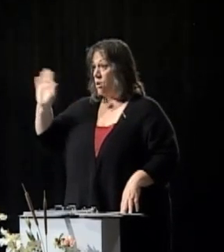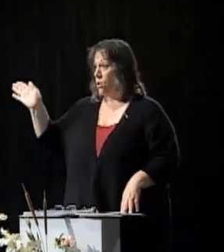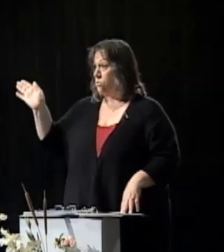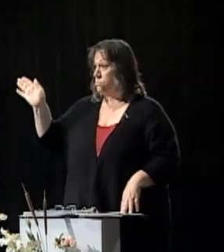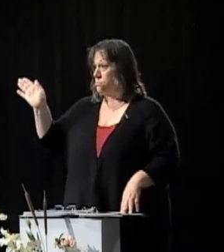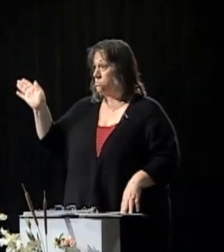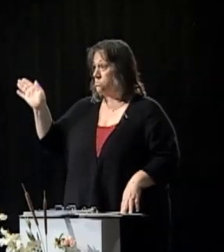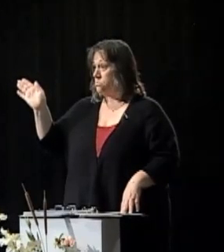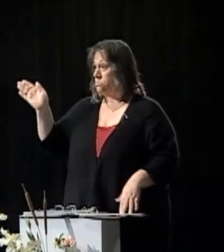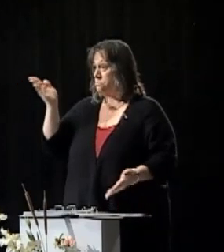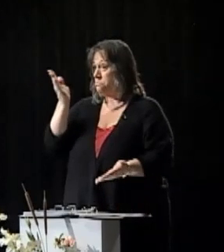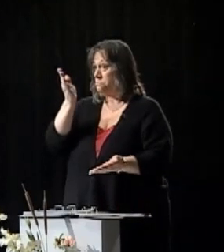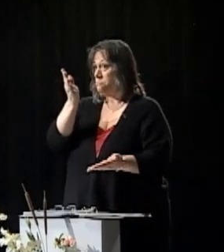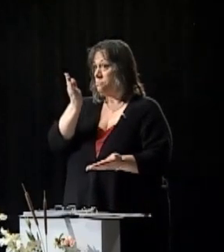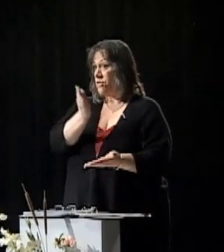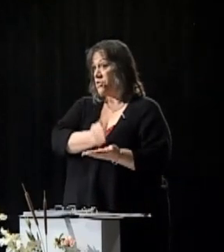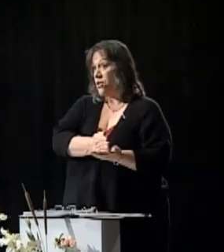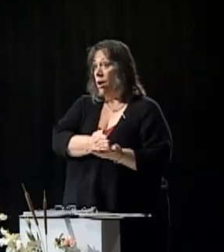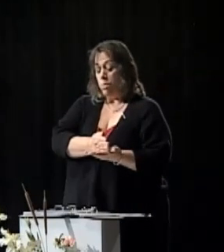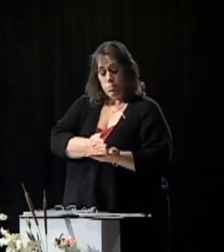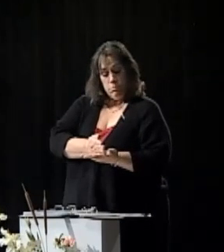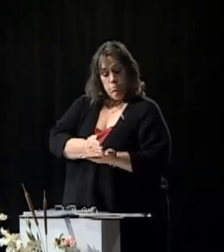Hello. It's stop.